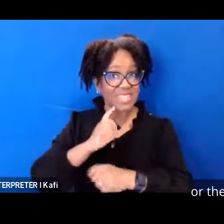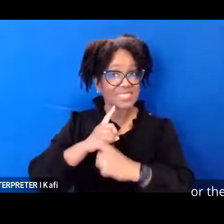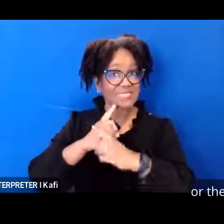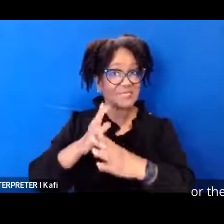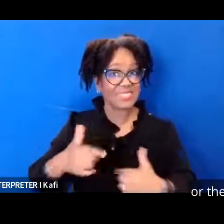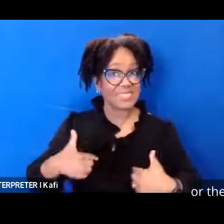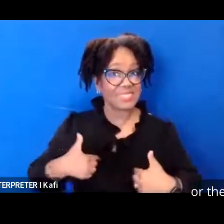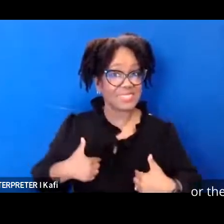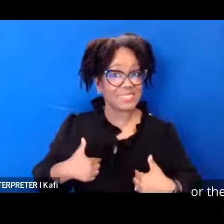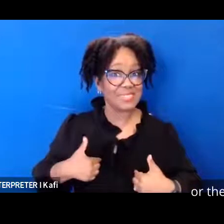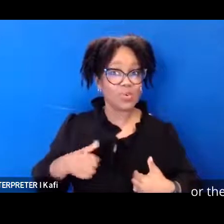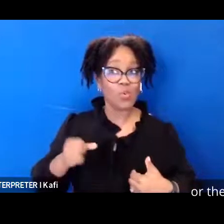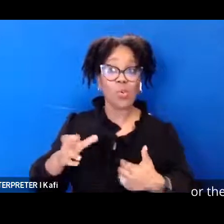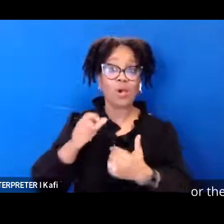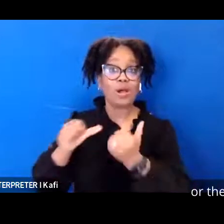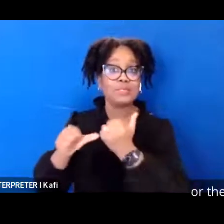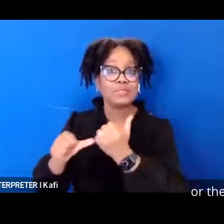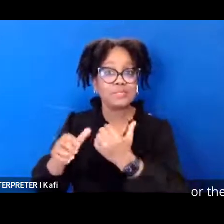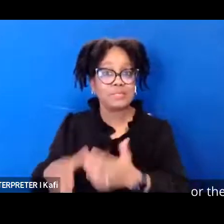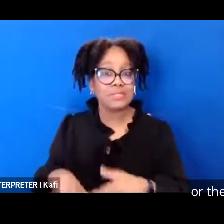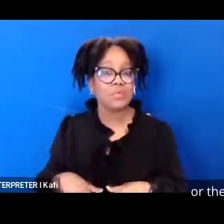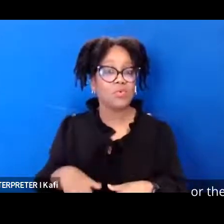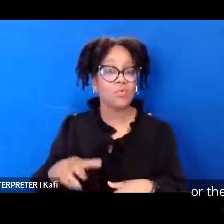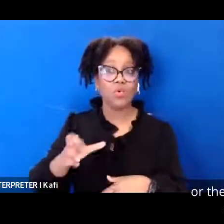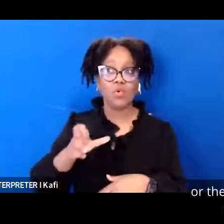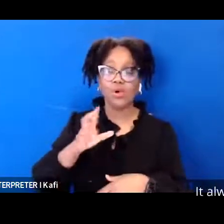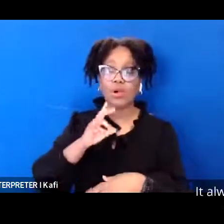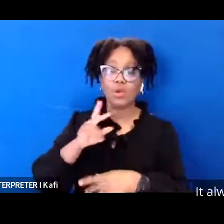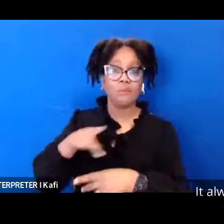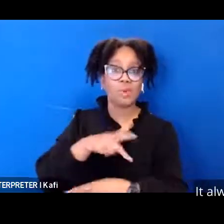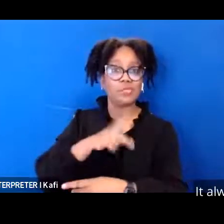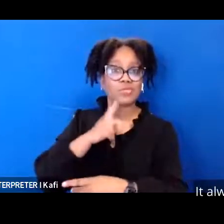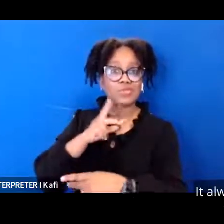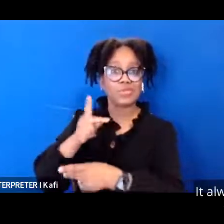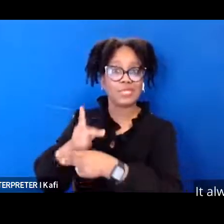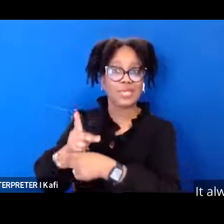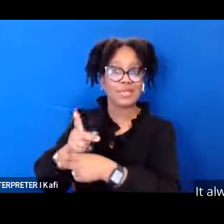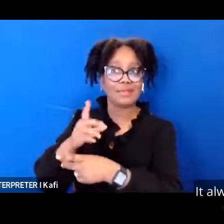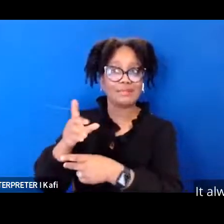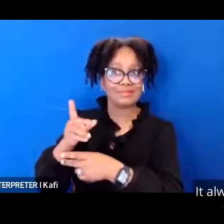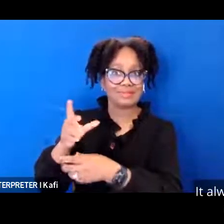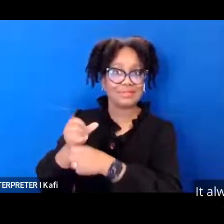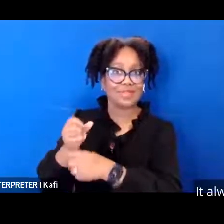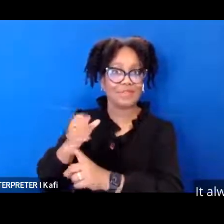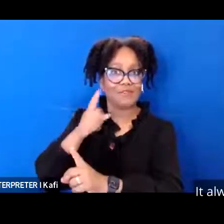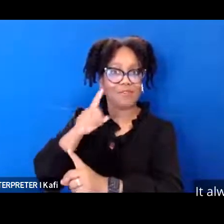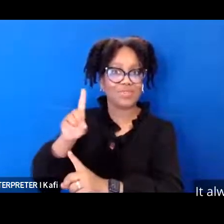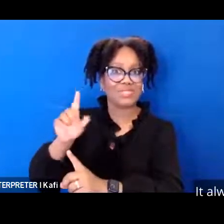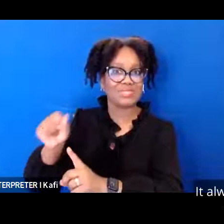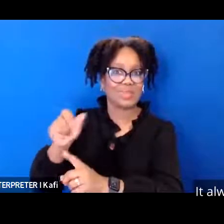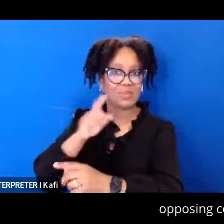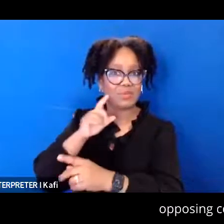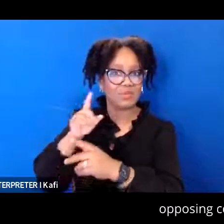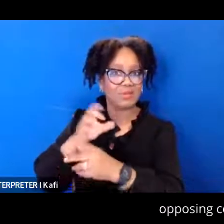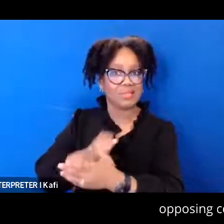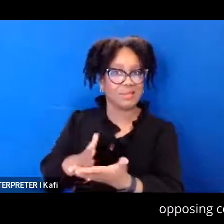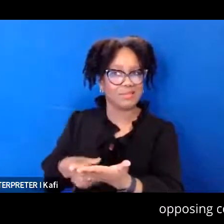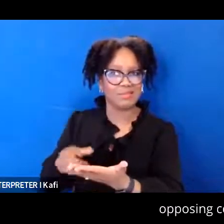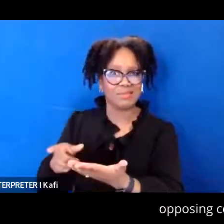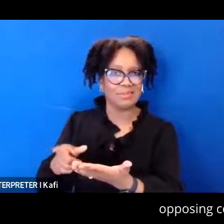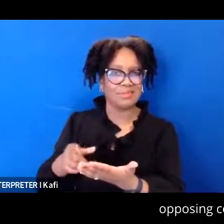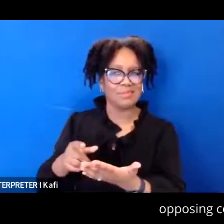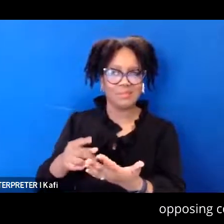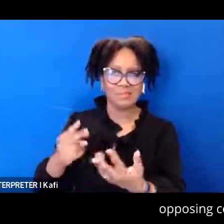personal care attendant of a disabled client it always comes as a surprise to potential clients opposing